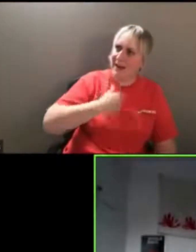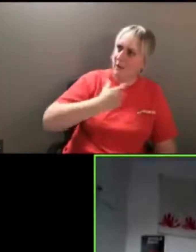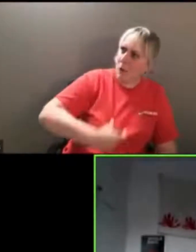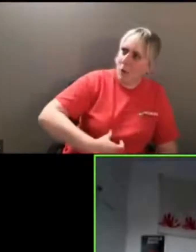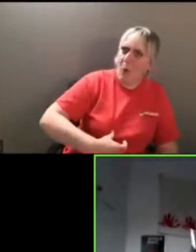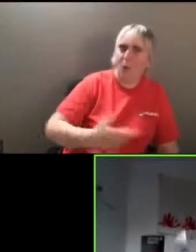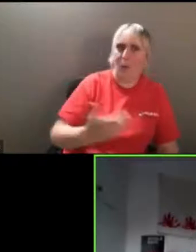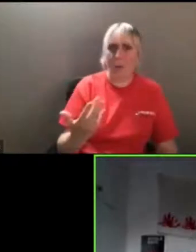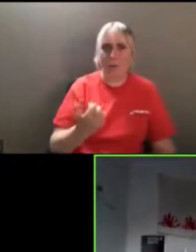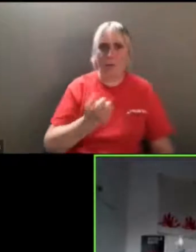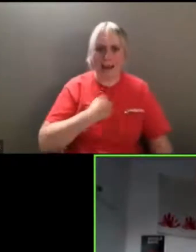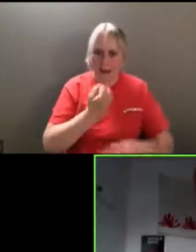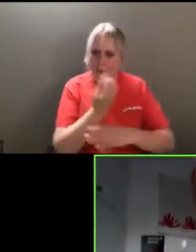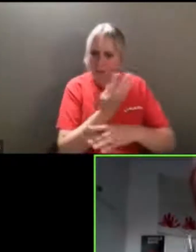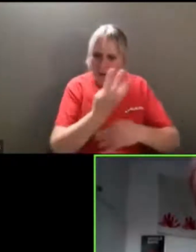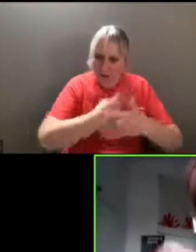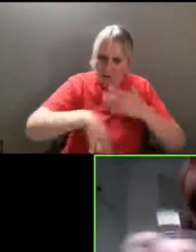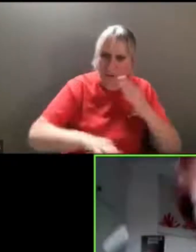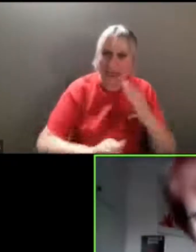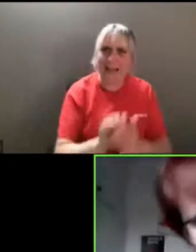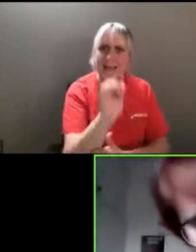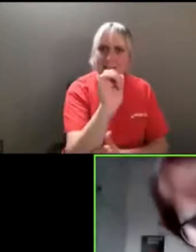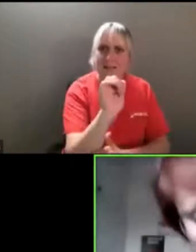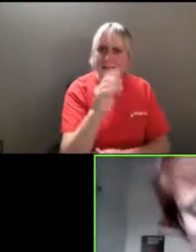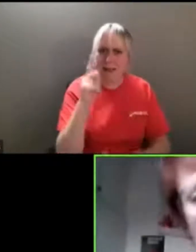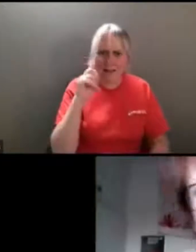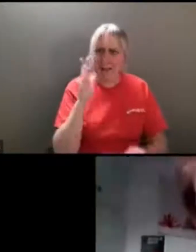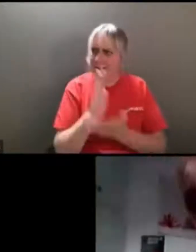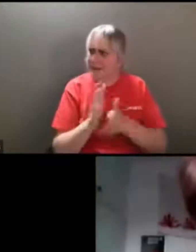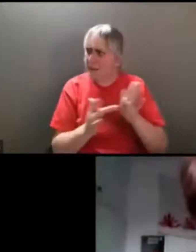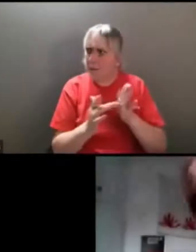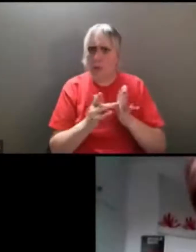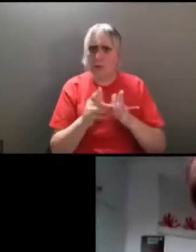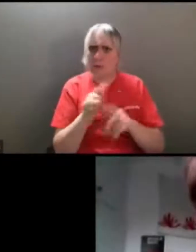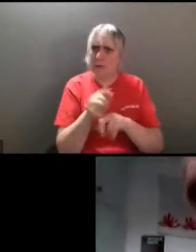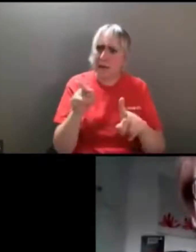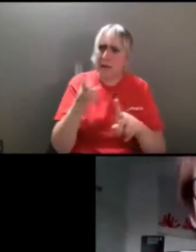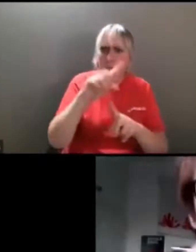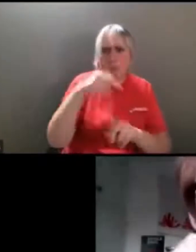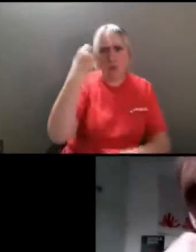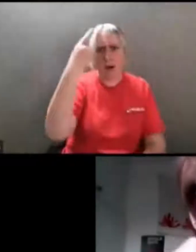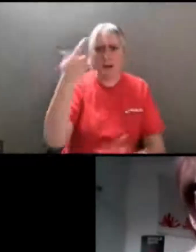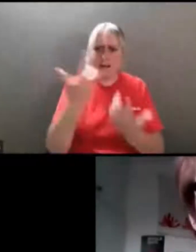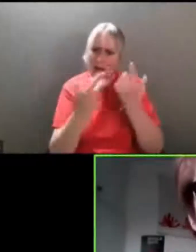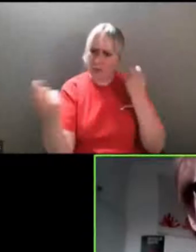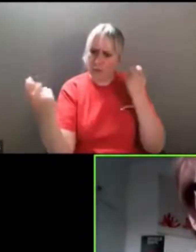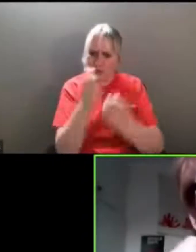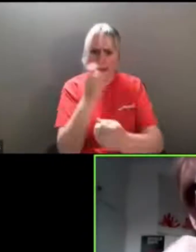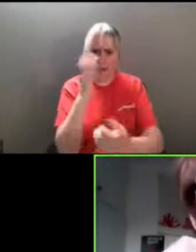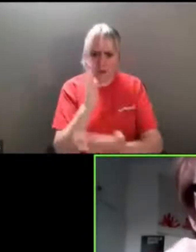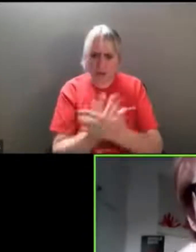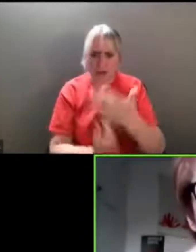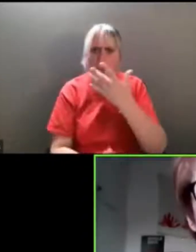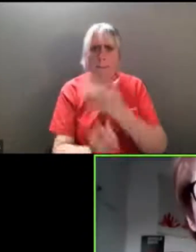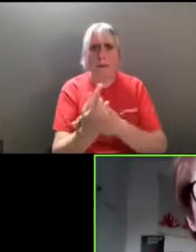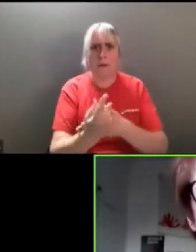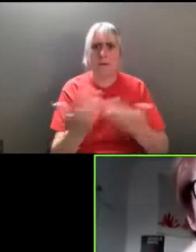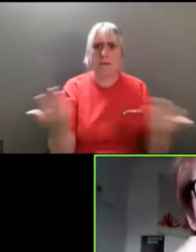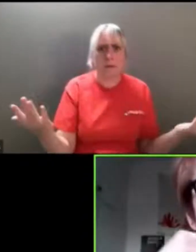to make sure that people know how change actually happens. It's quite convenient for the ruling class